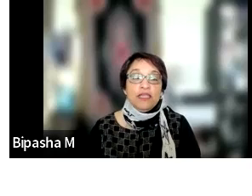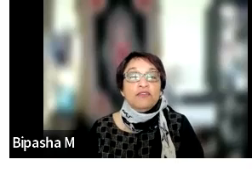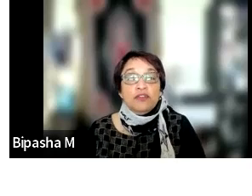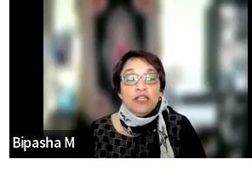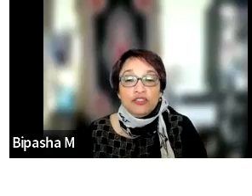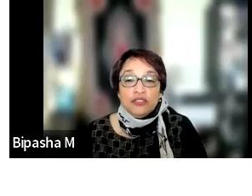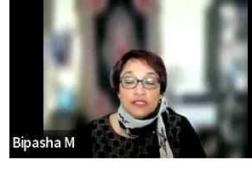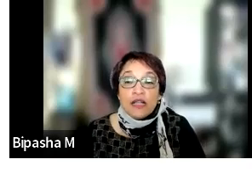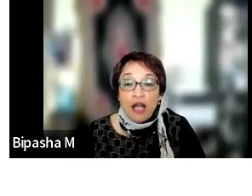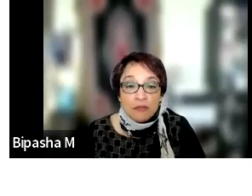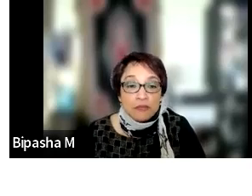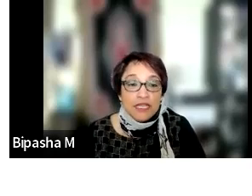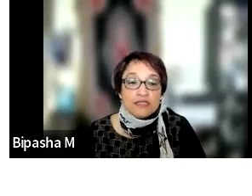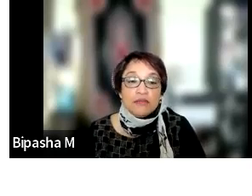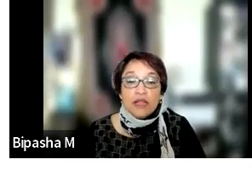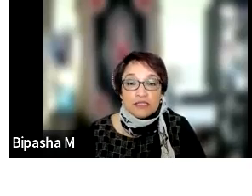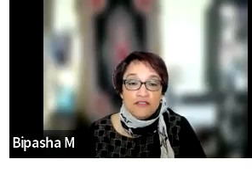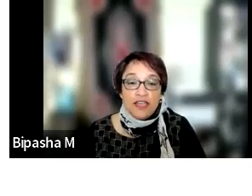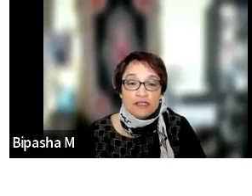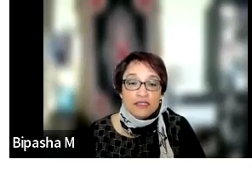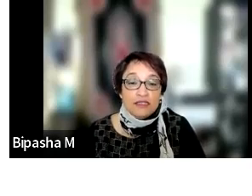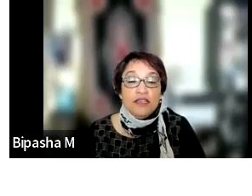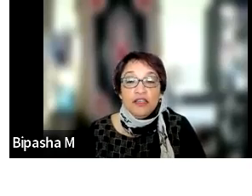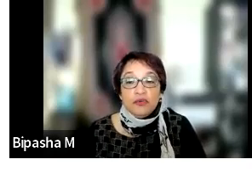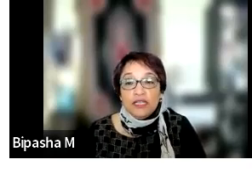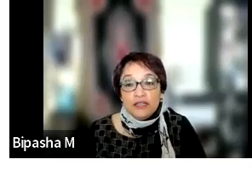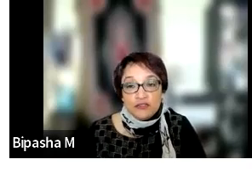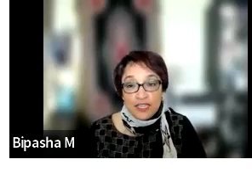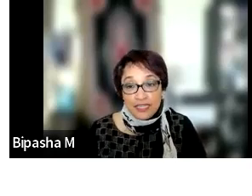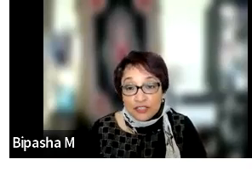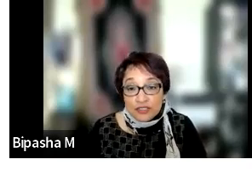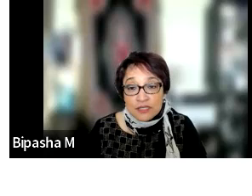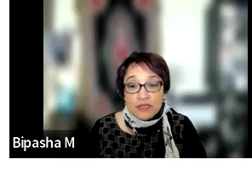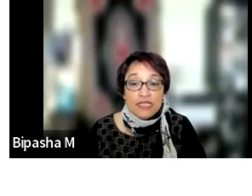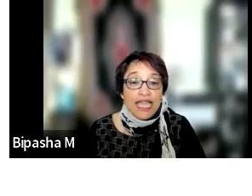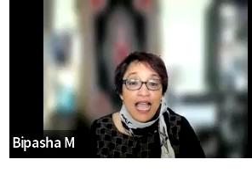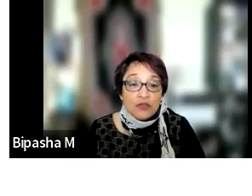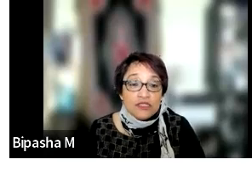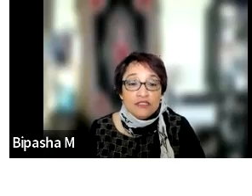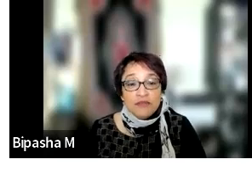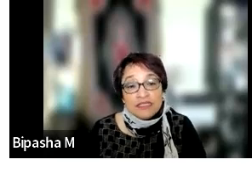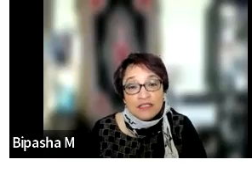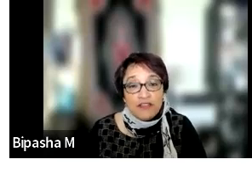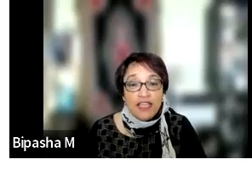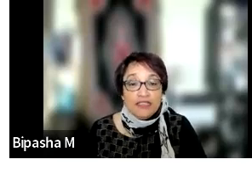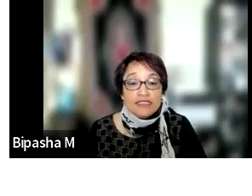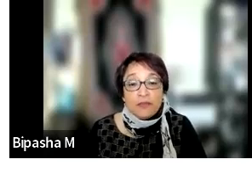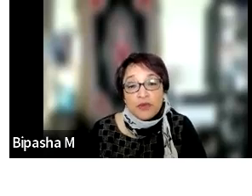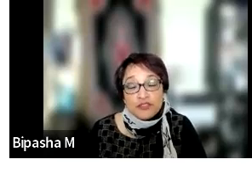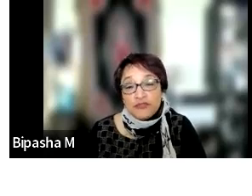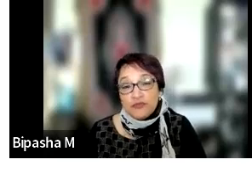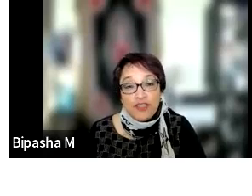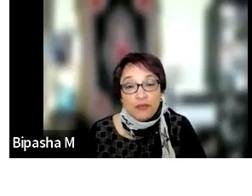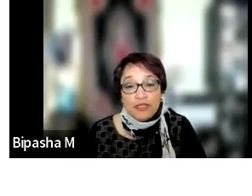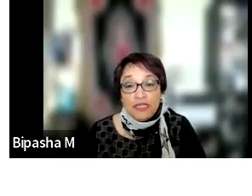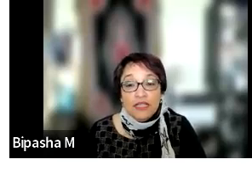how behavioral health journeys are complex and multifaceted, related to financial stability, housing, domestic violence,